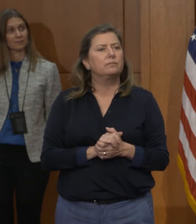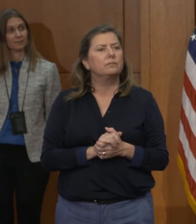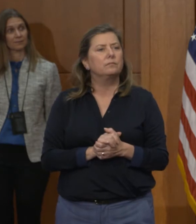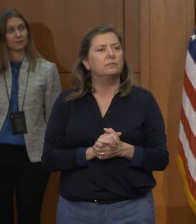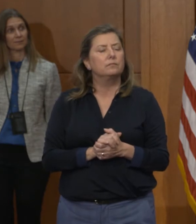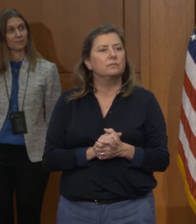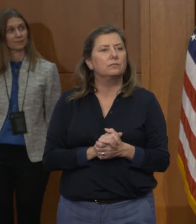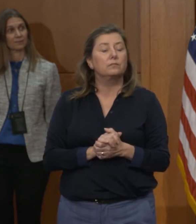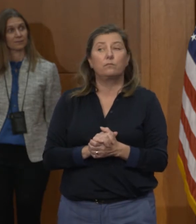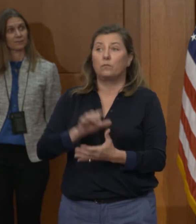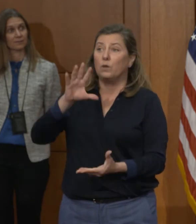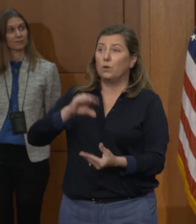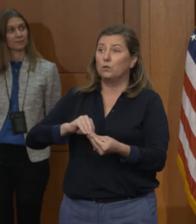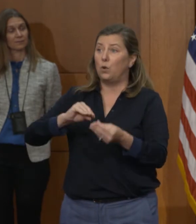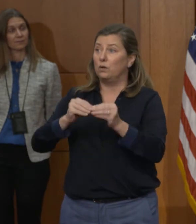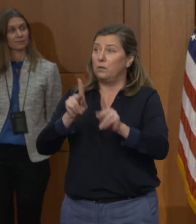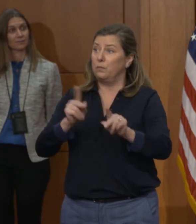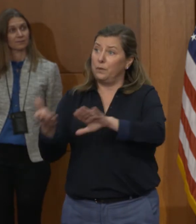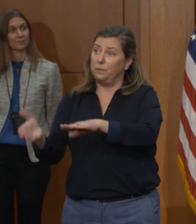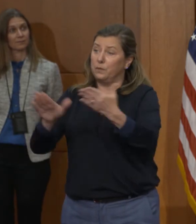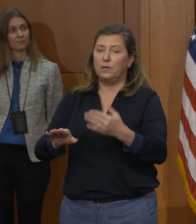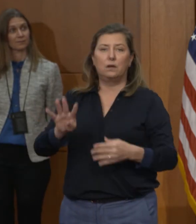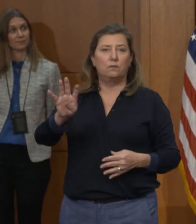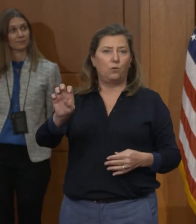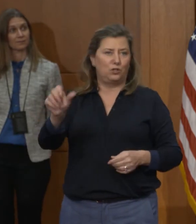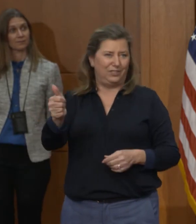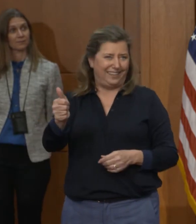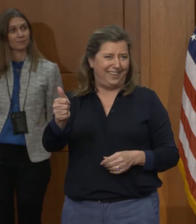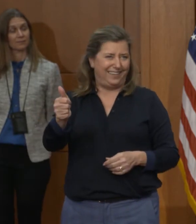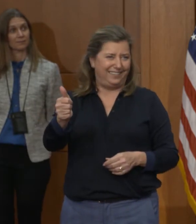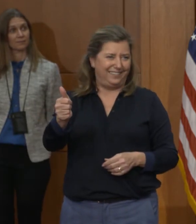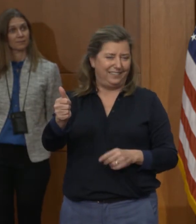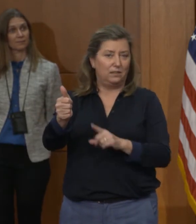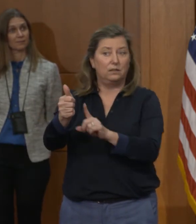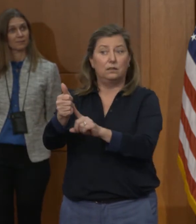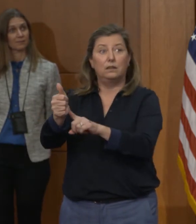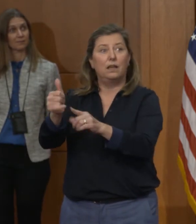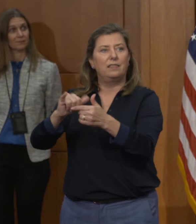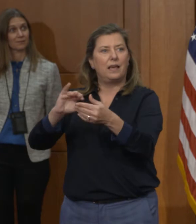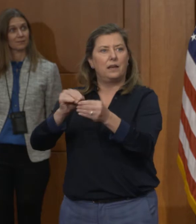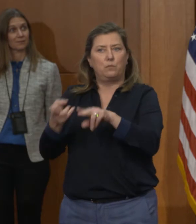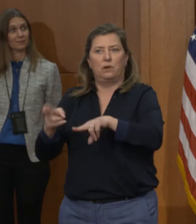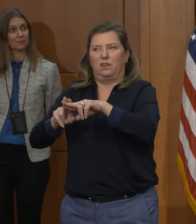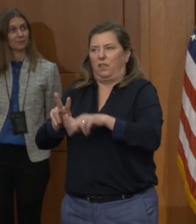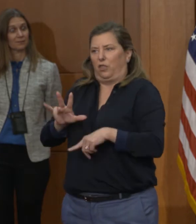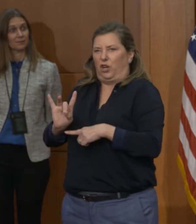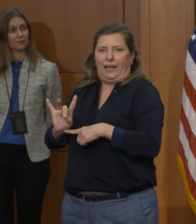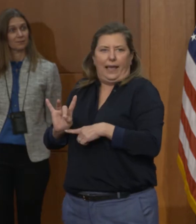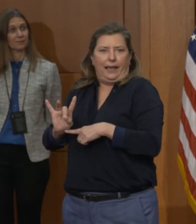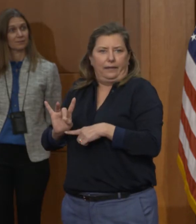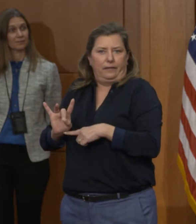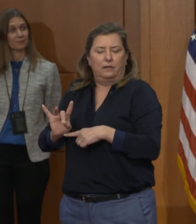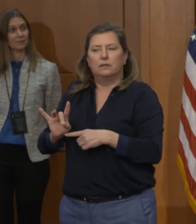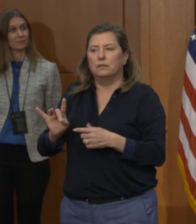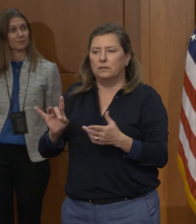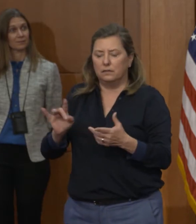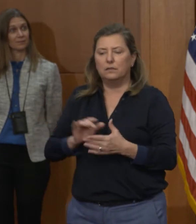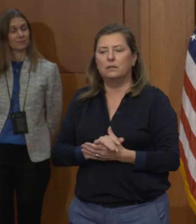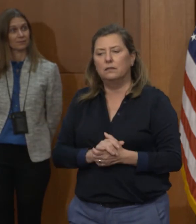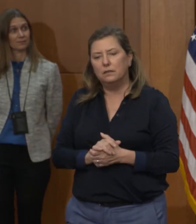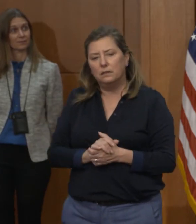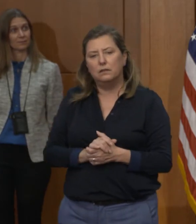total number of deaths of 410. That's an increase of 38. I have been